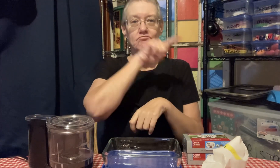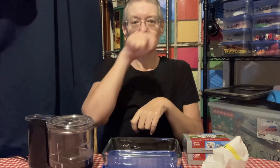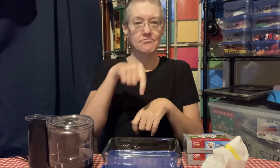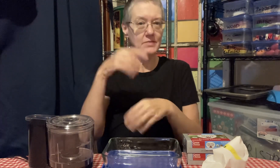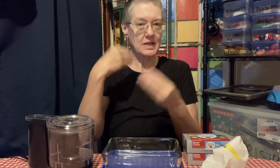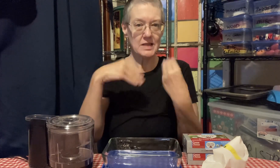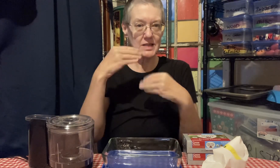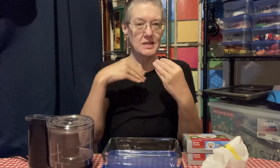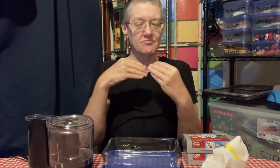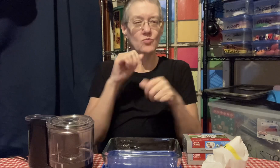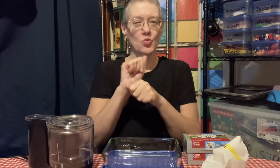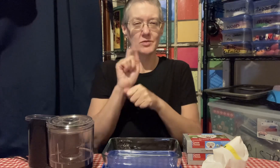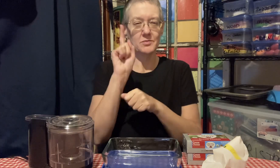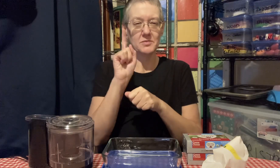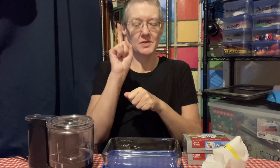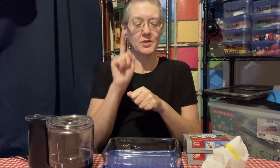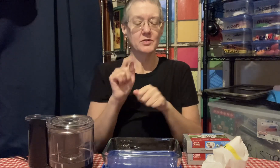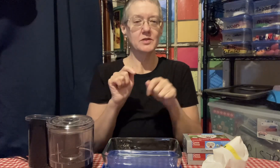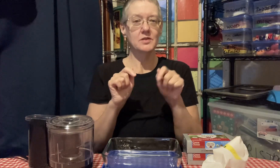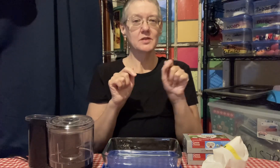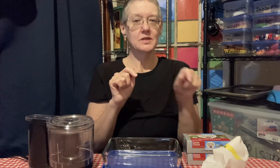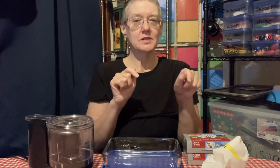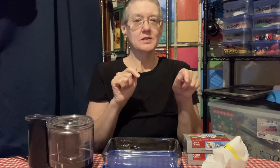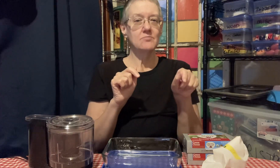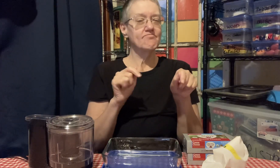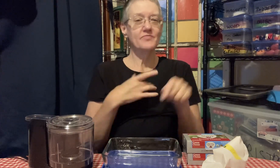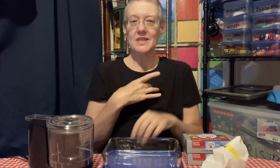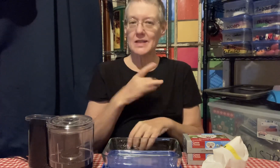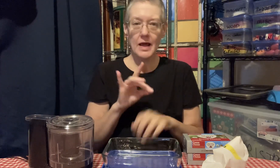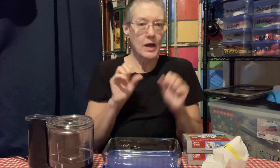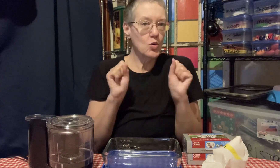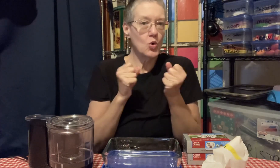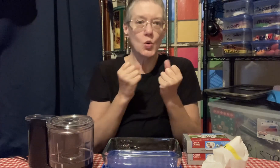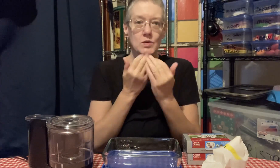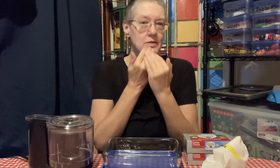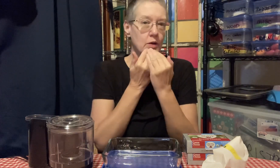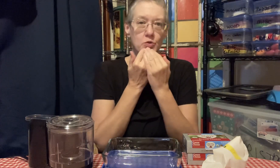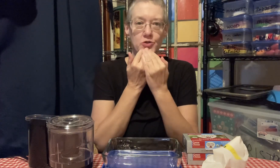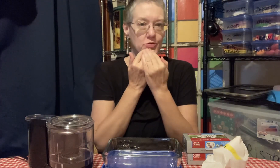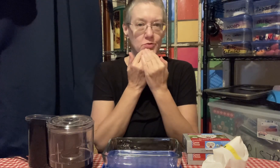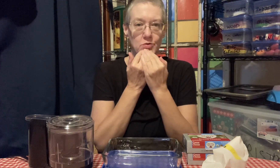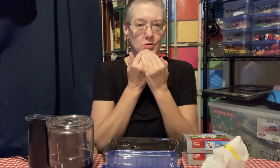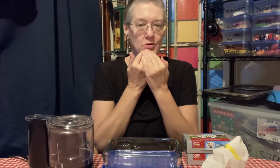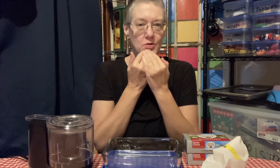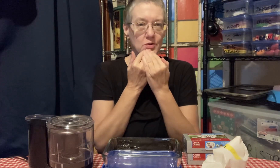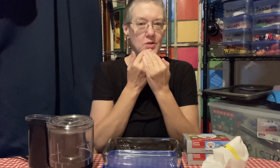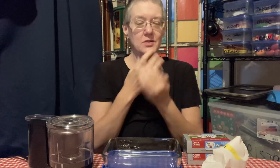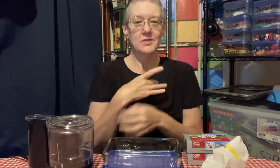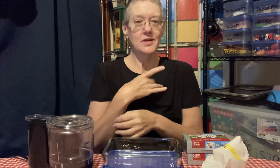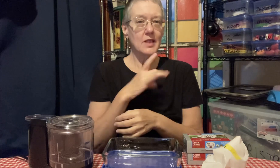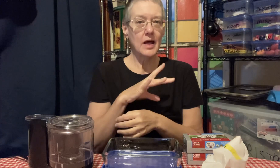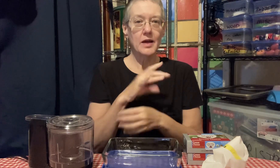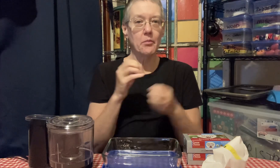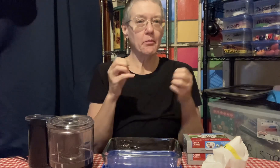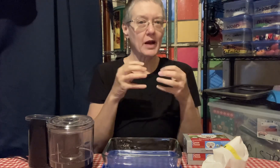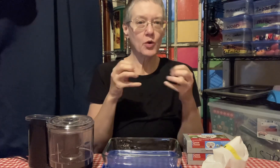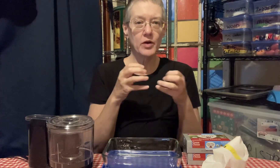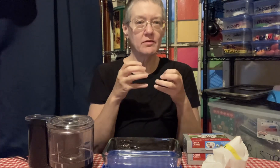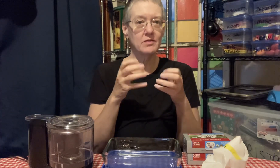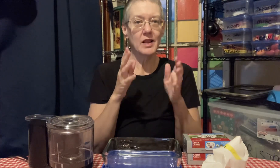have the time to come down and eat. He works upstairs. He doesn't like cold sandwiches, and he doesn't like